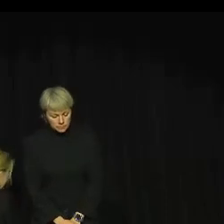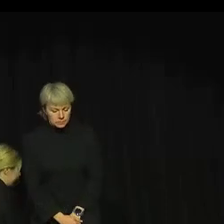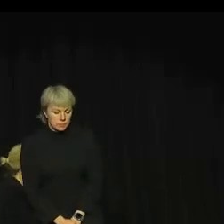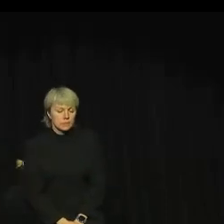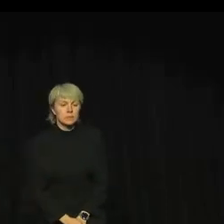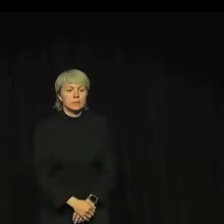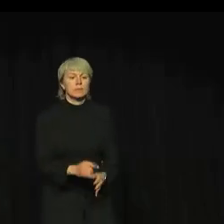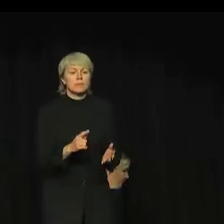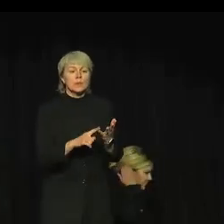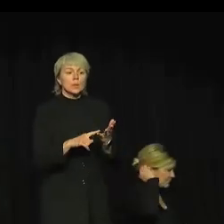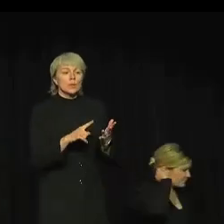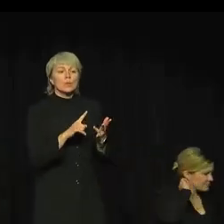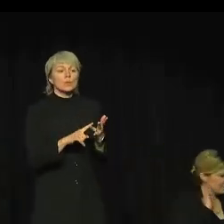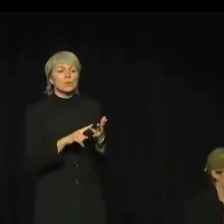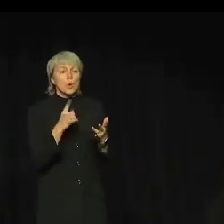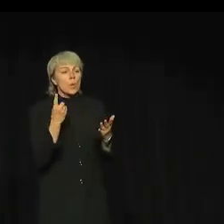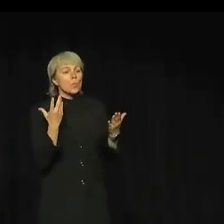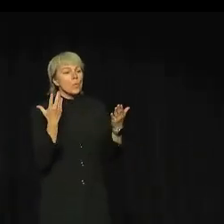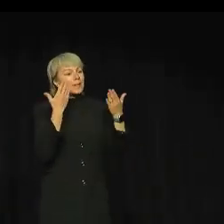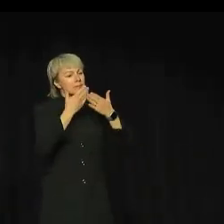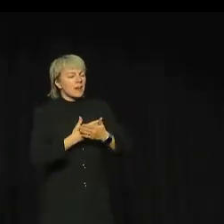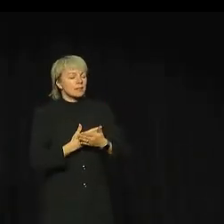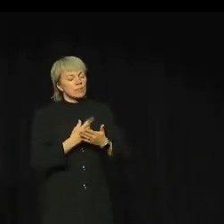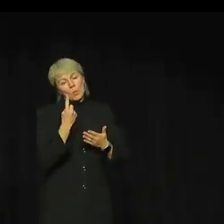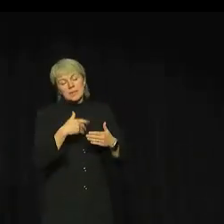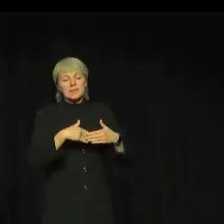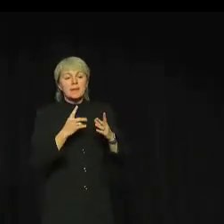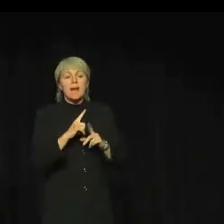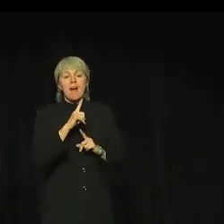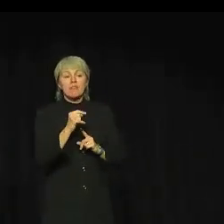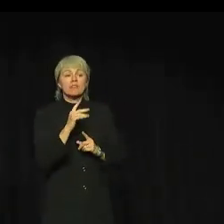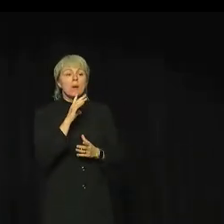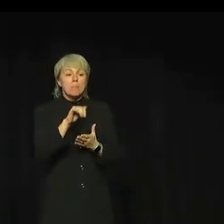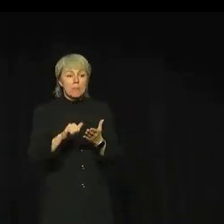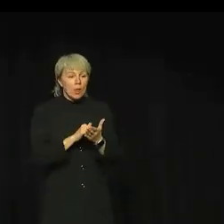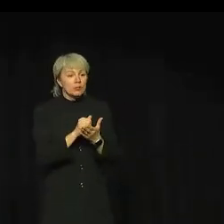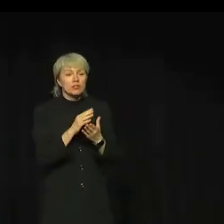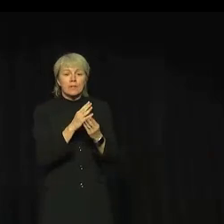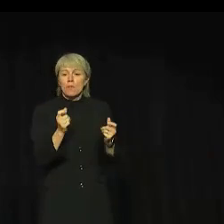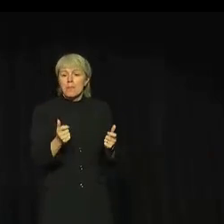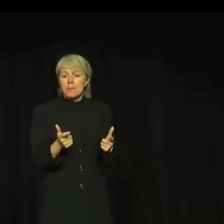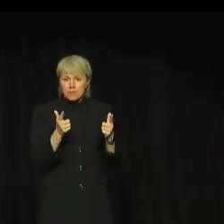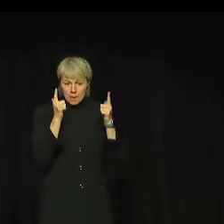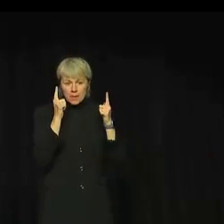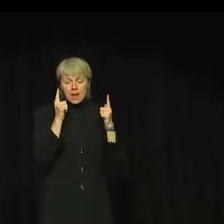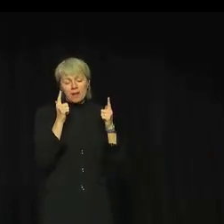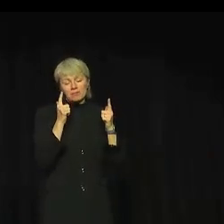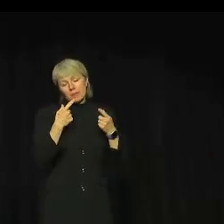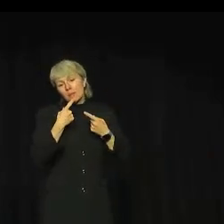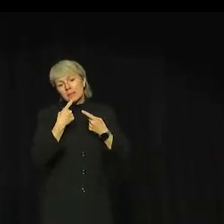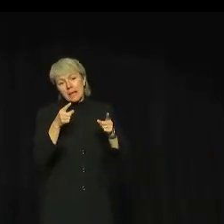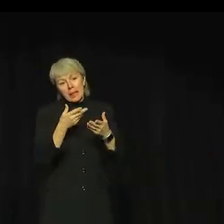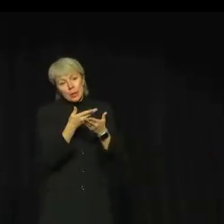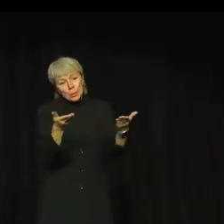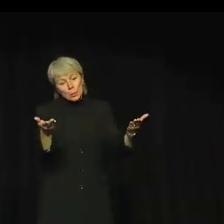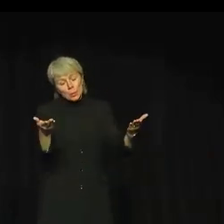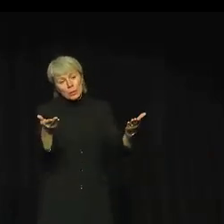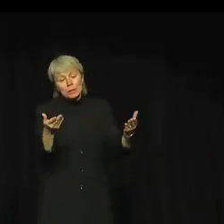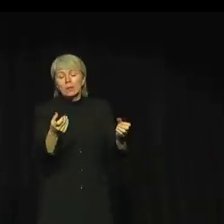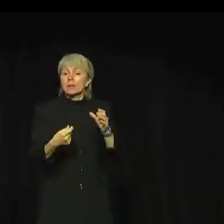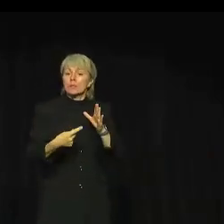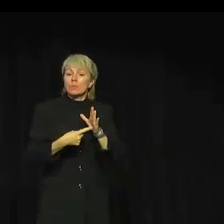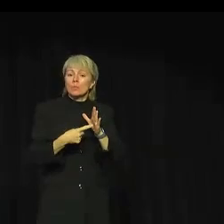apology by the Premier, because it's very important to understand